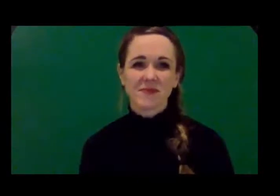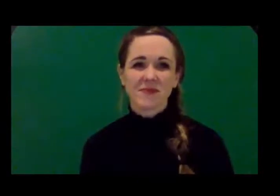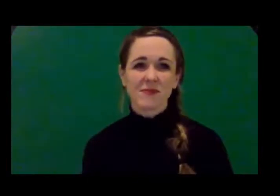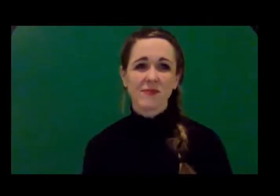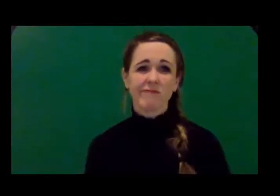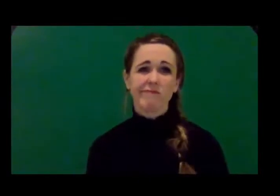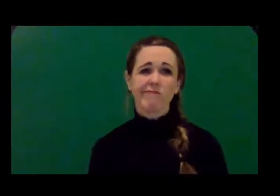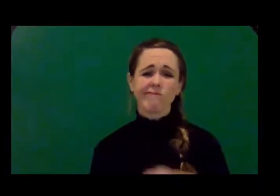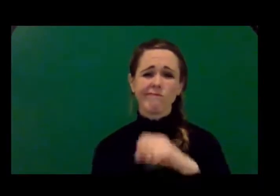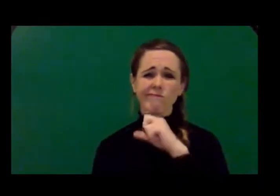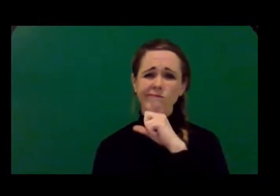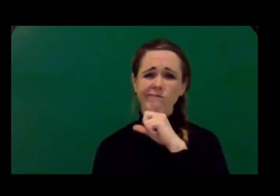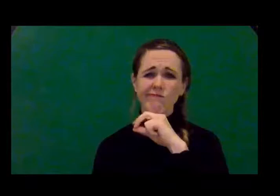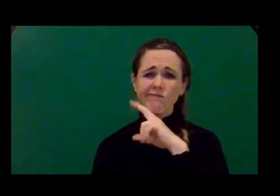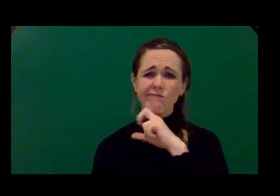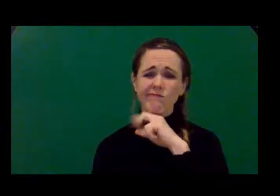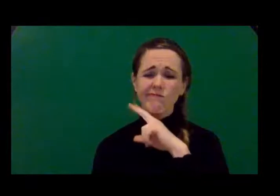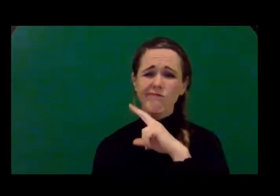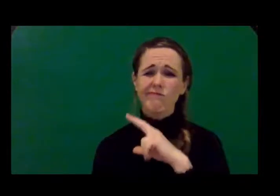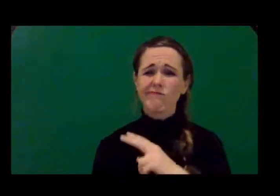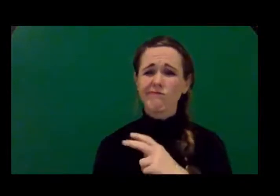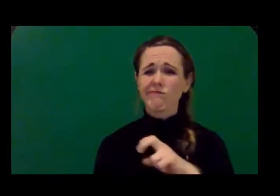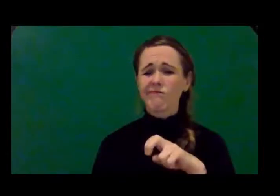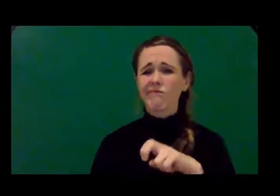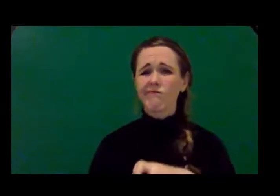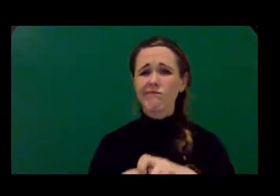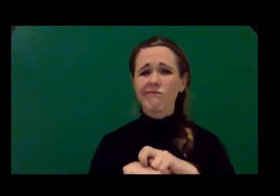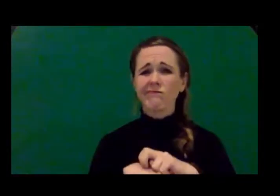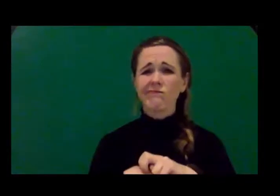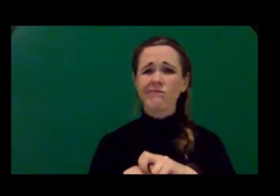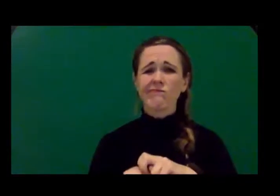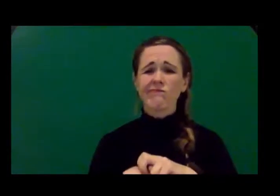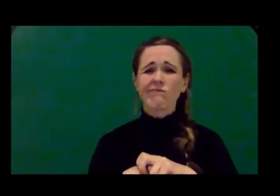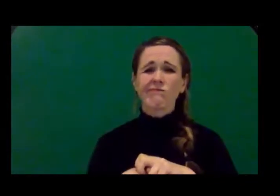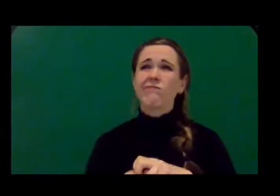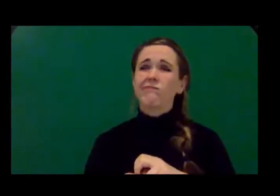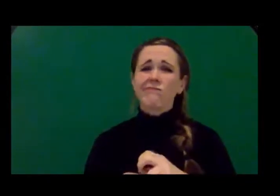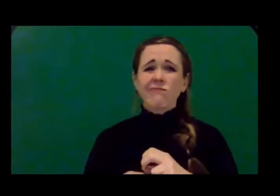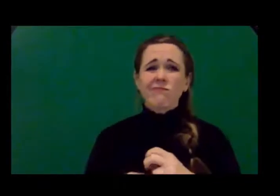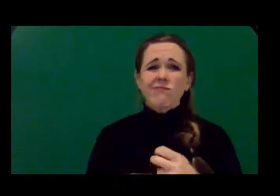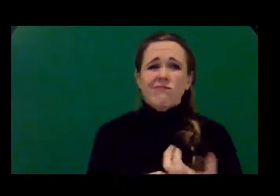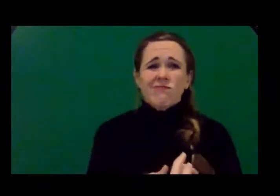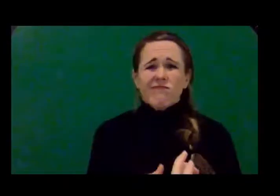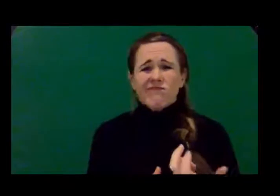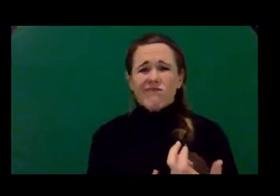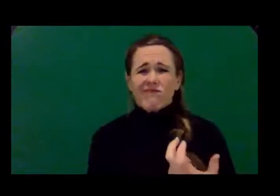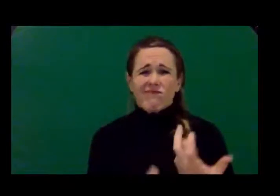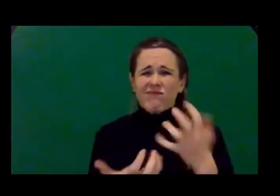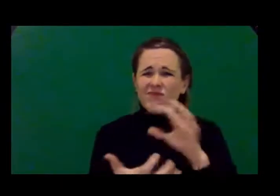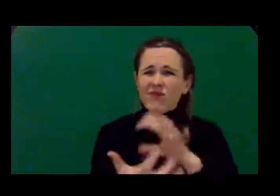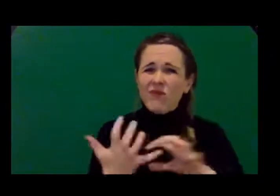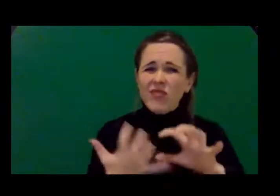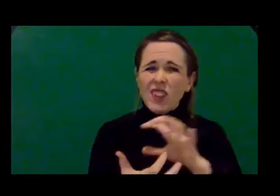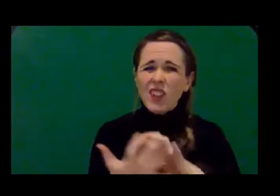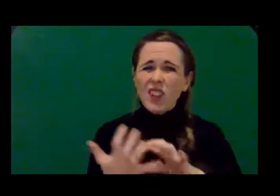And the frog just sits. I'm confused.